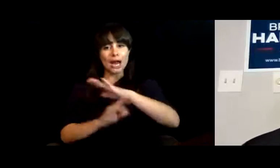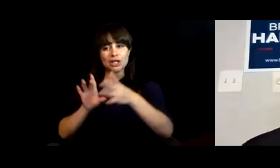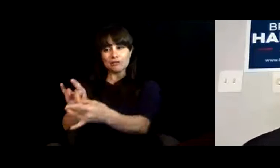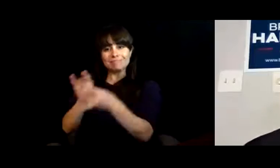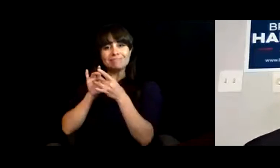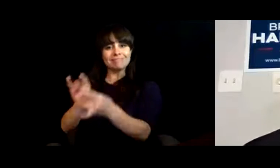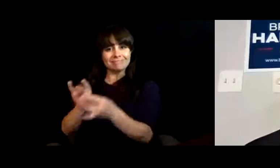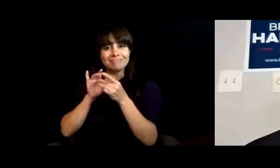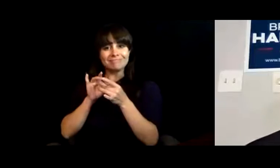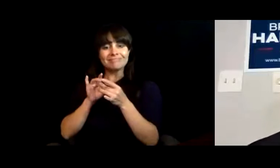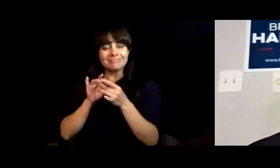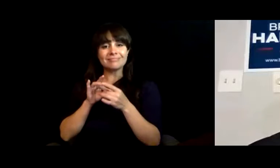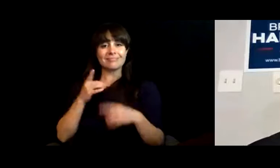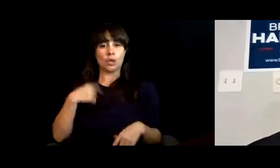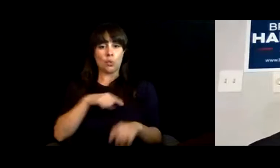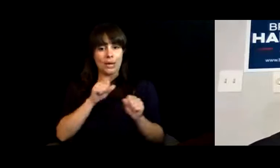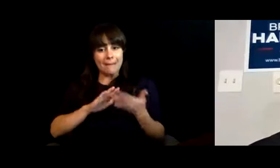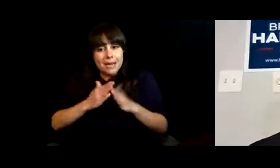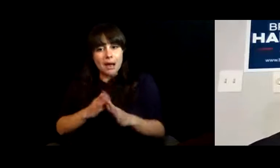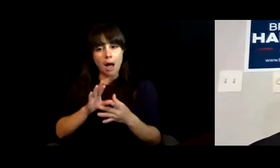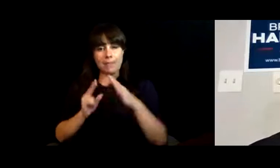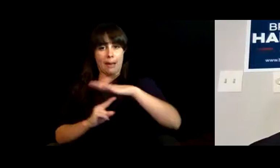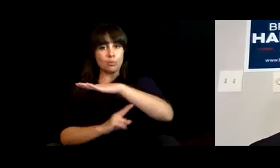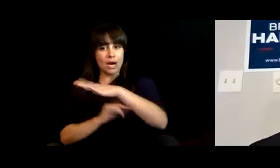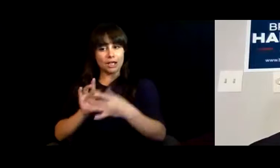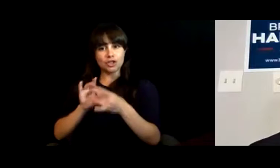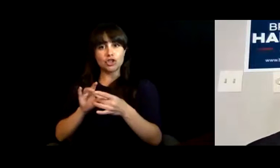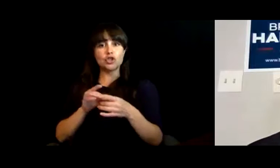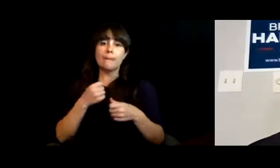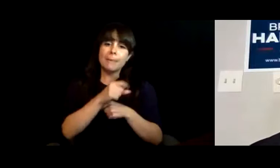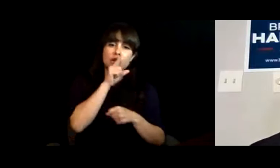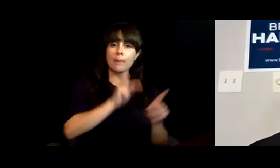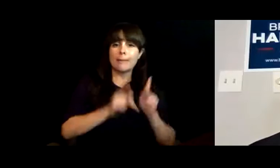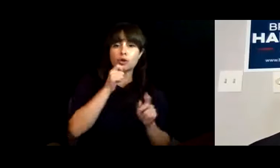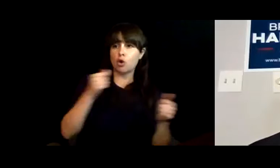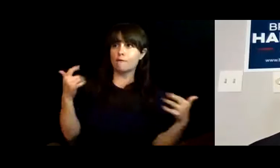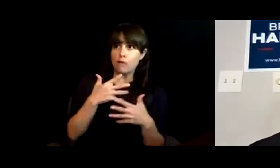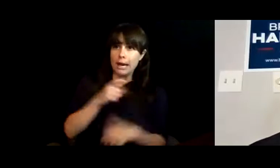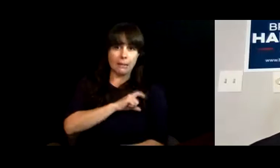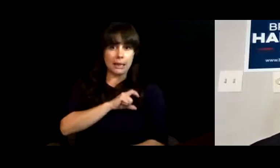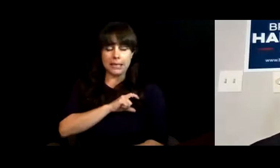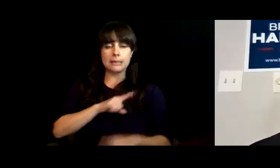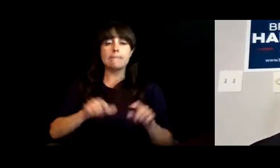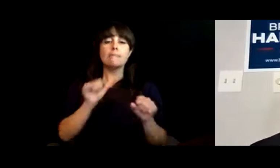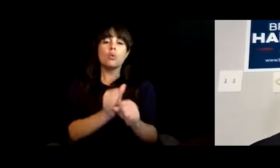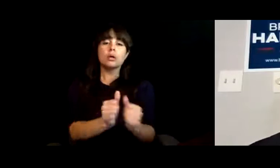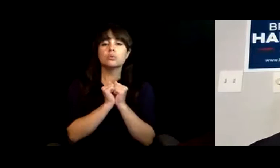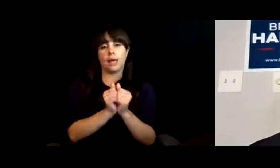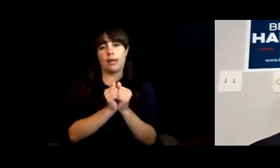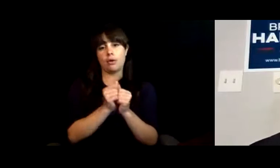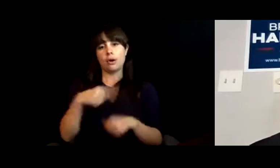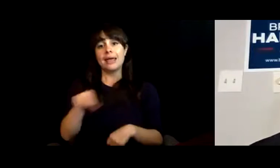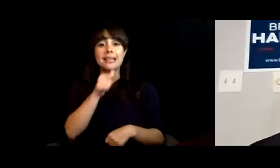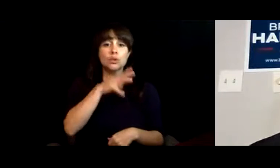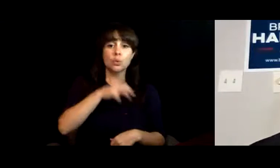maybe make sure we're not steering people into fearing police interactions, but working with them. These are heroic women and men